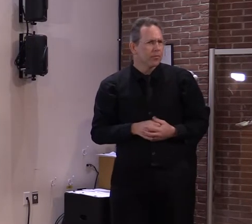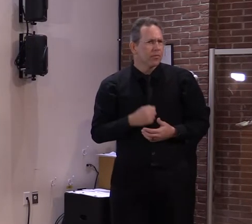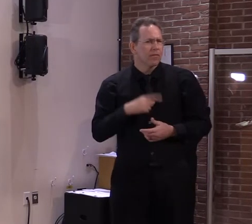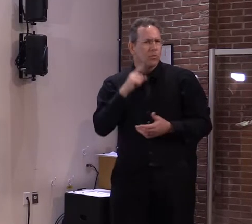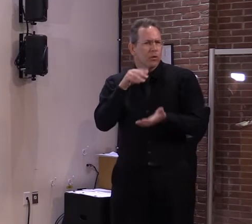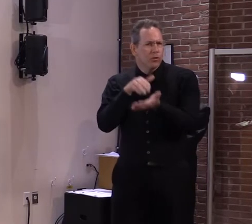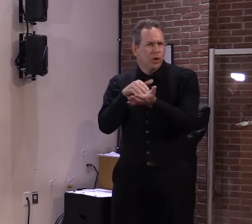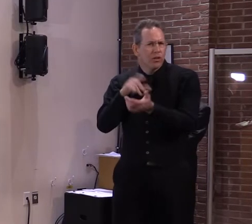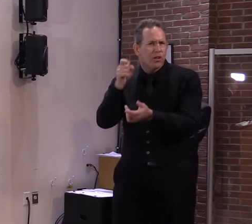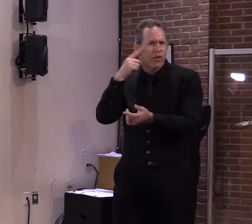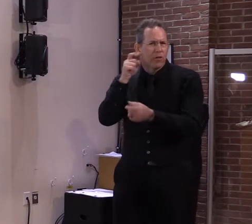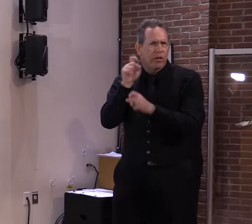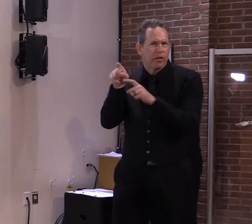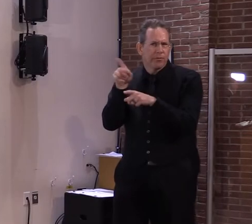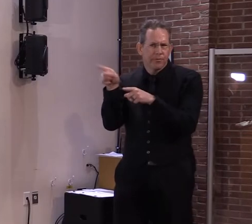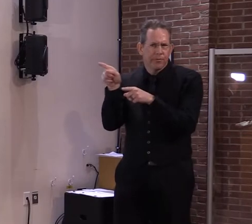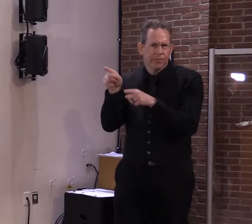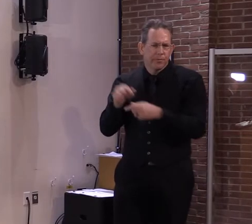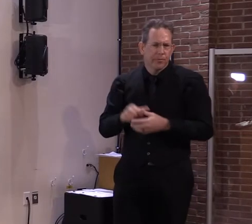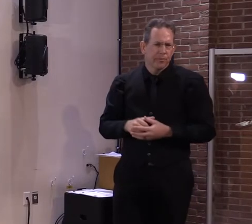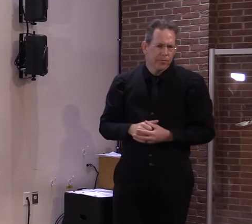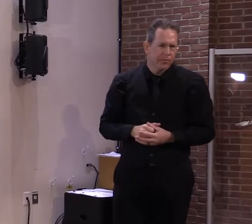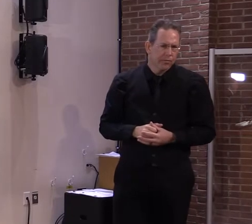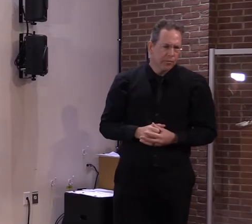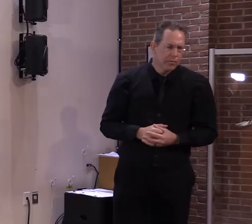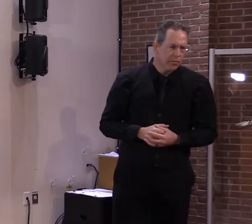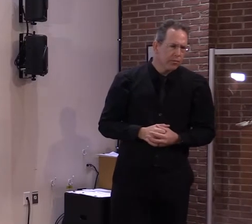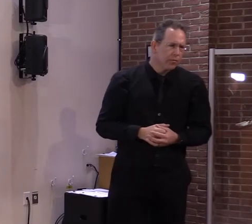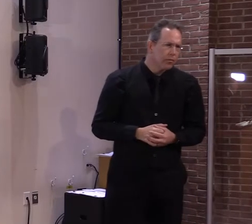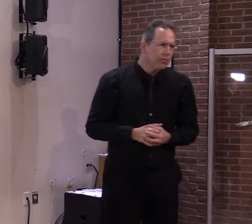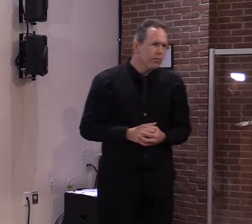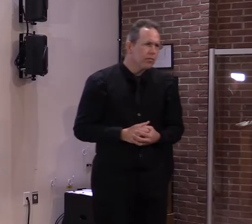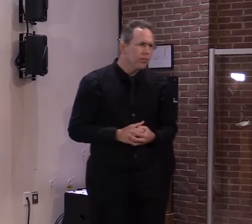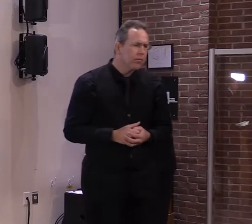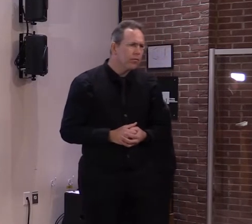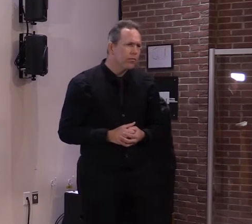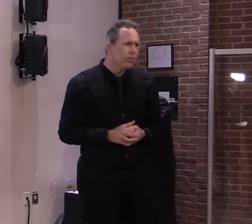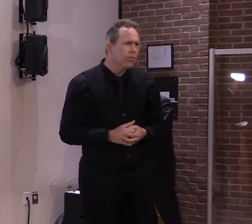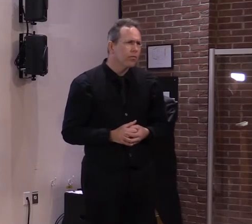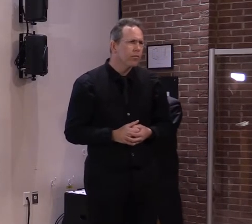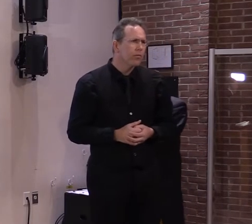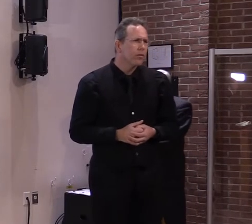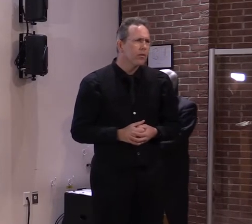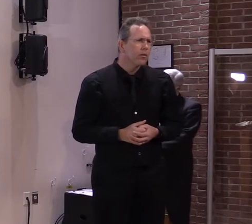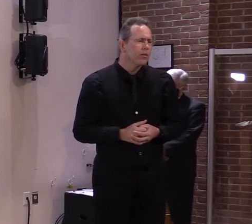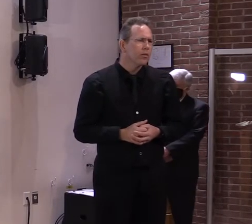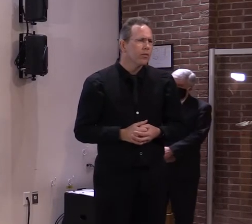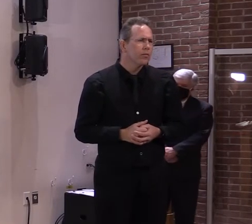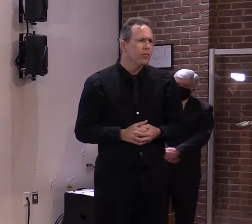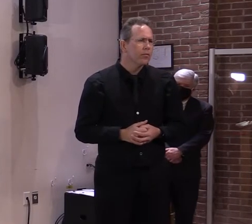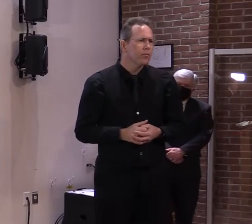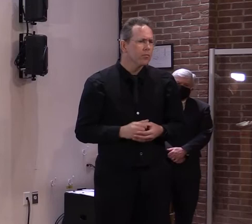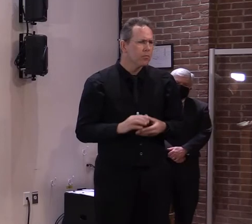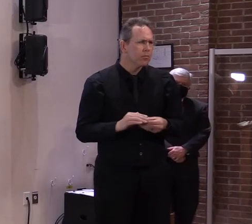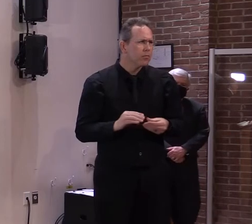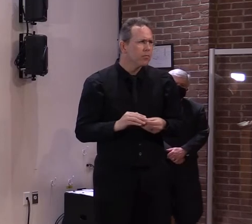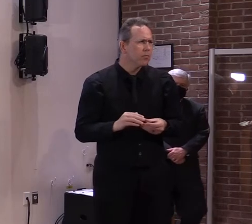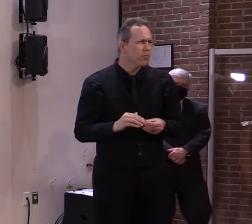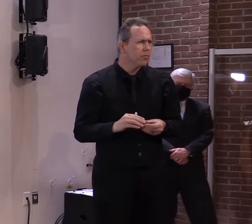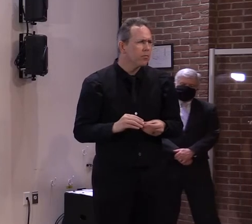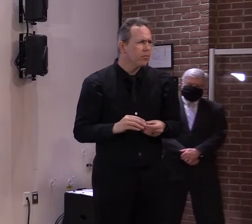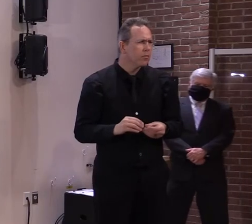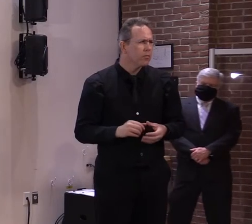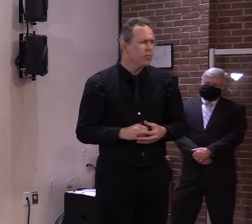When it comes to the phase, the vaccination phase for BIPOC people, can